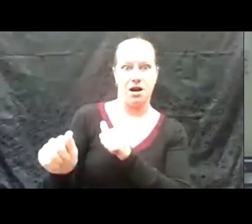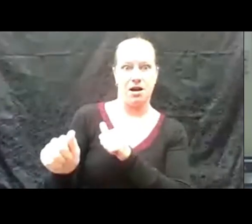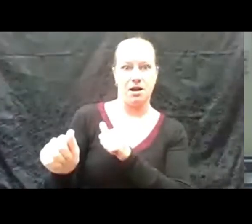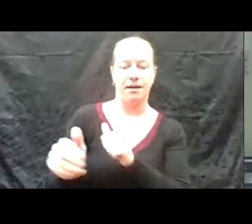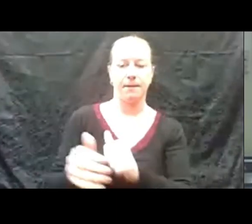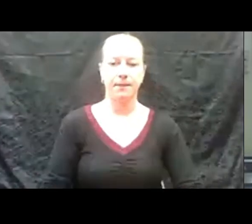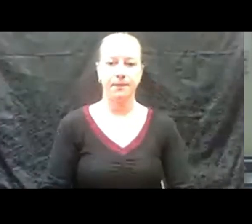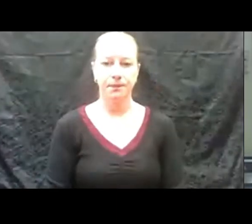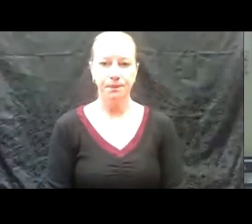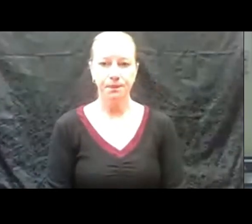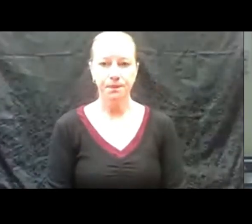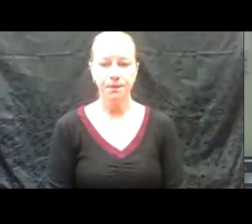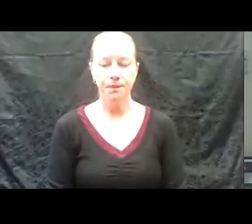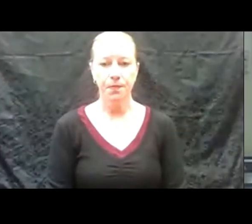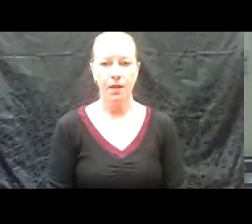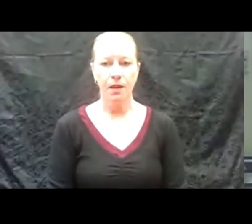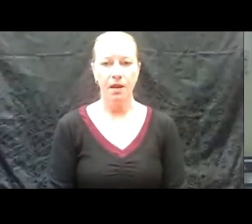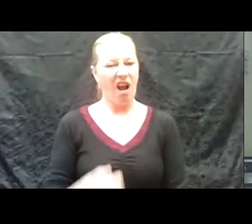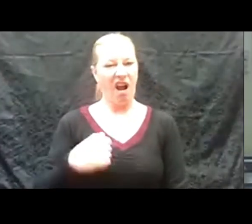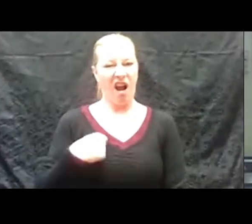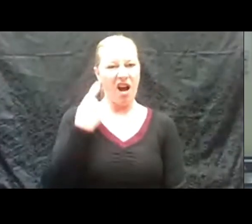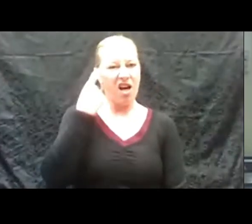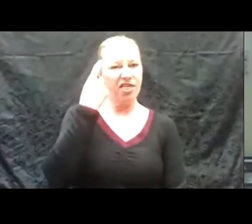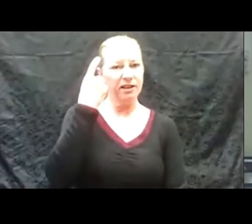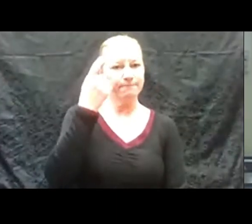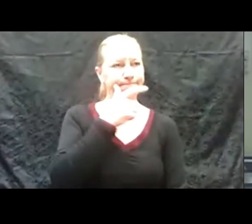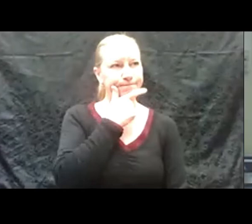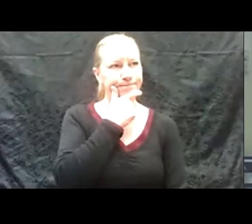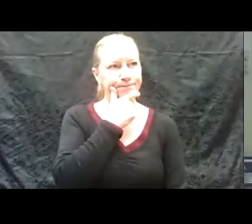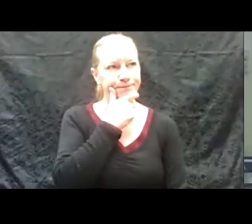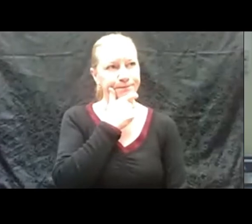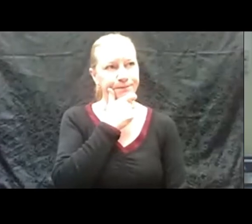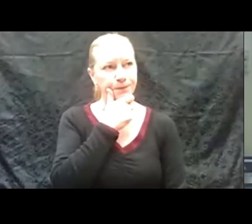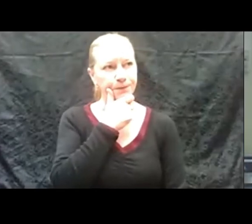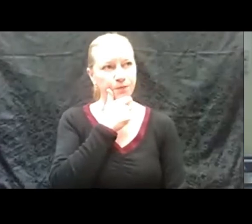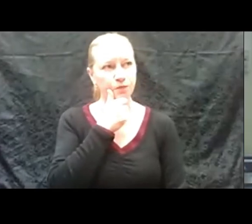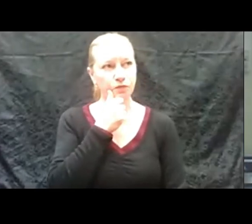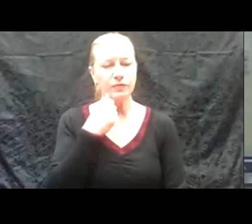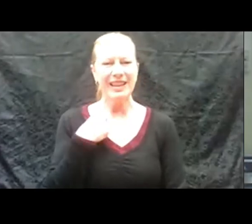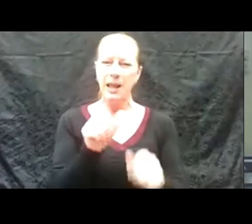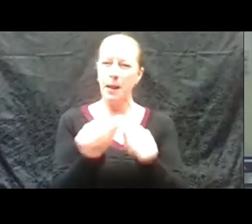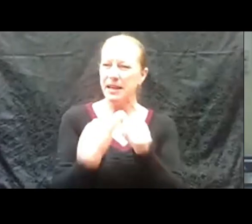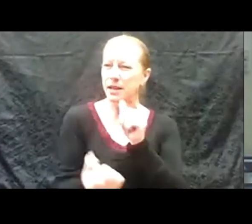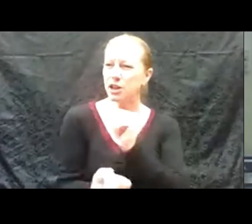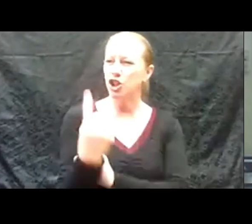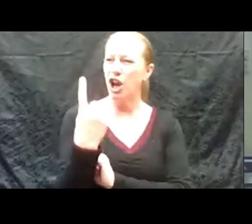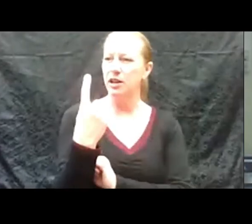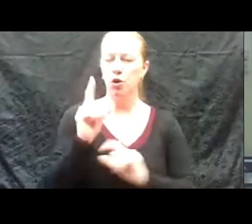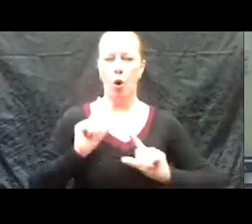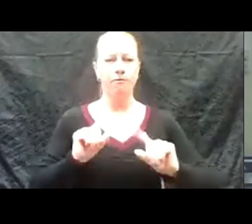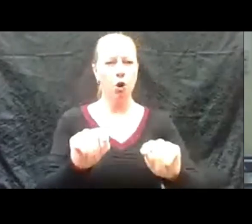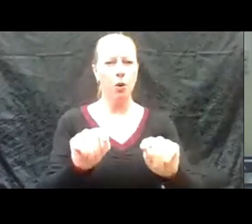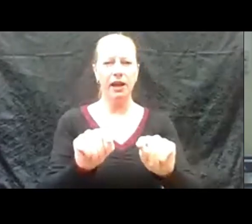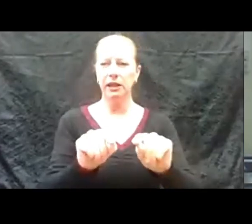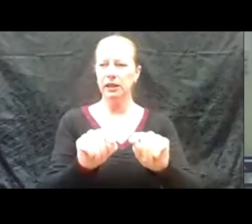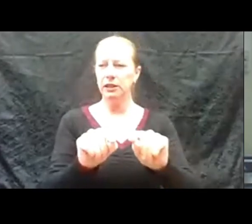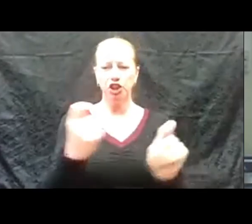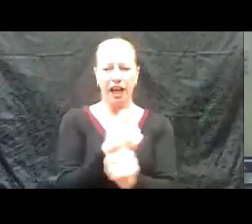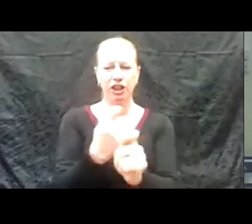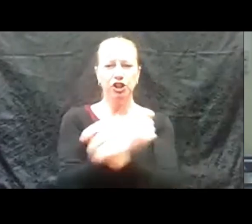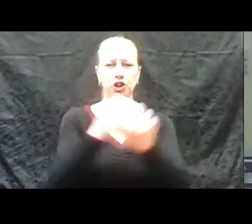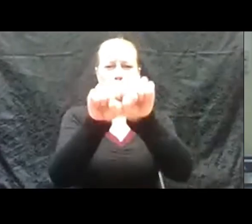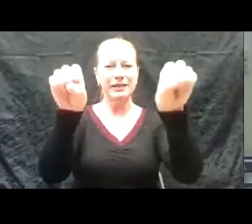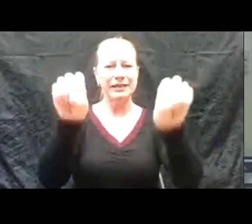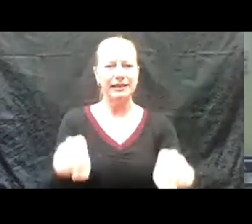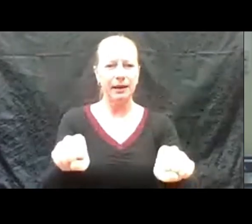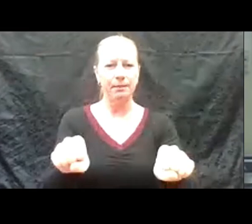And I just think that it's, much better chance of doing something systemic instead of just one